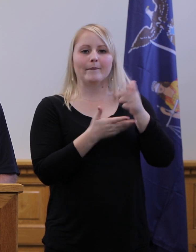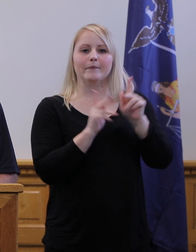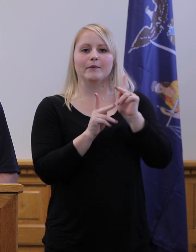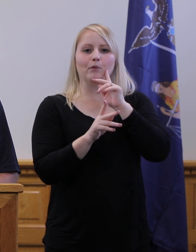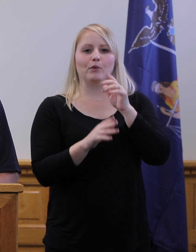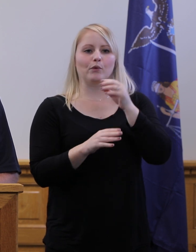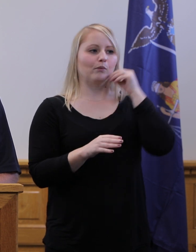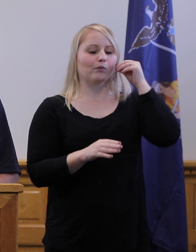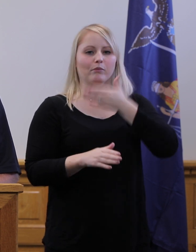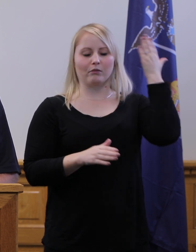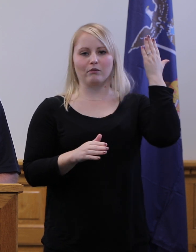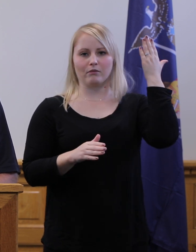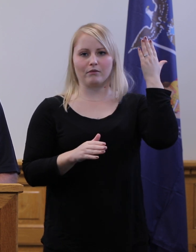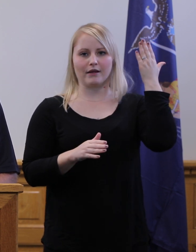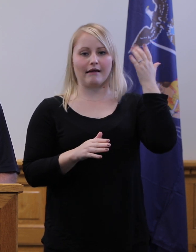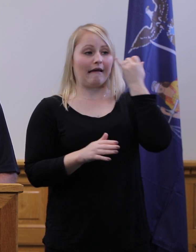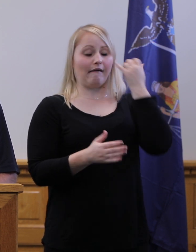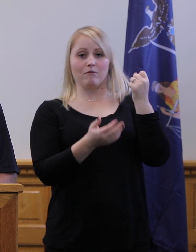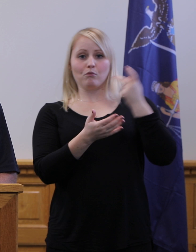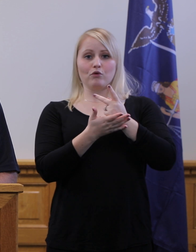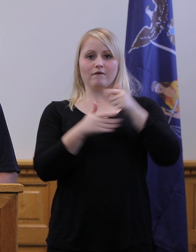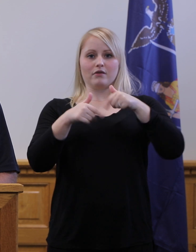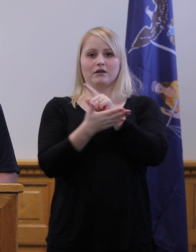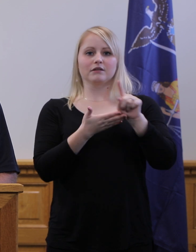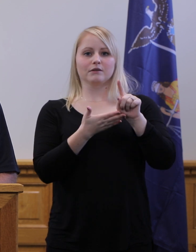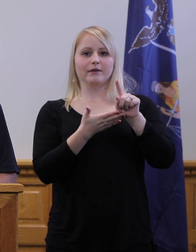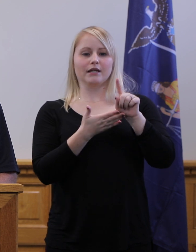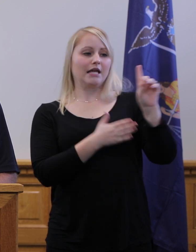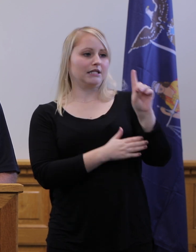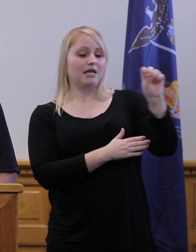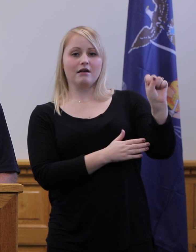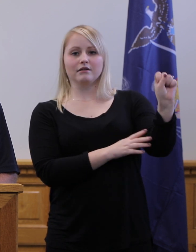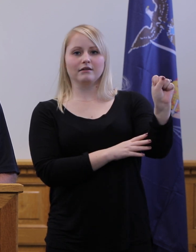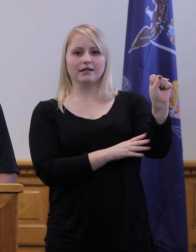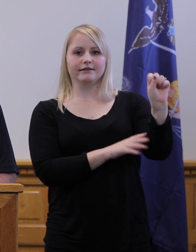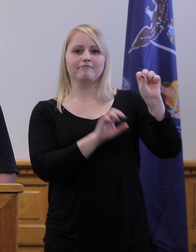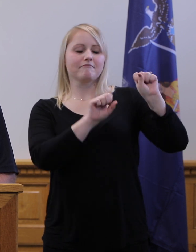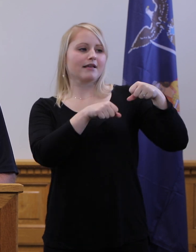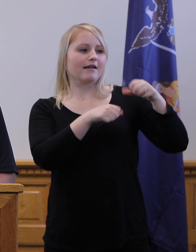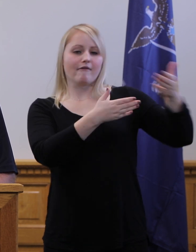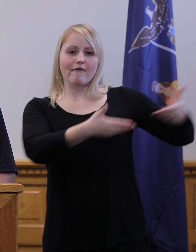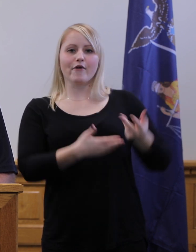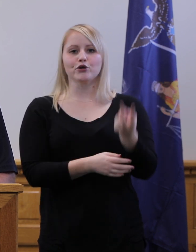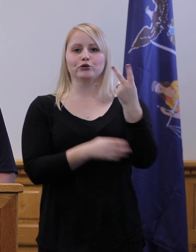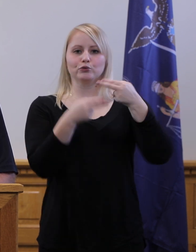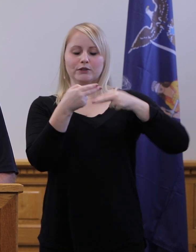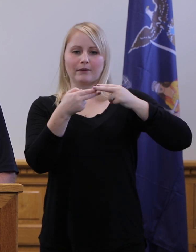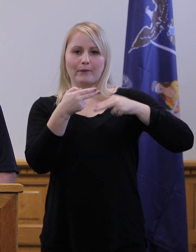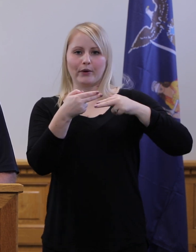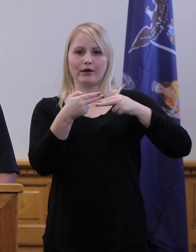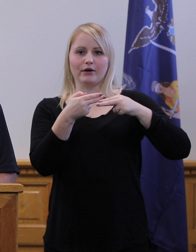COVID-19. If approved by the legislature this week, DSS will be able to hire 2 temporary social welfare